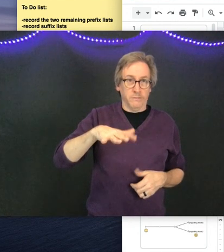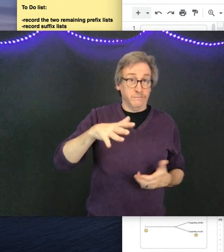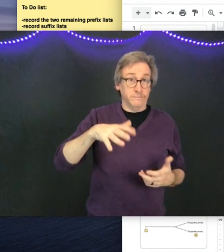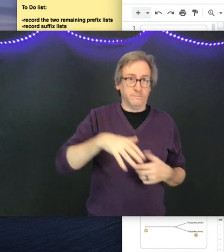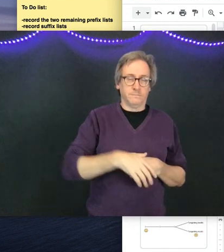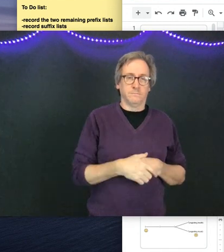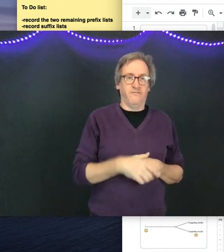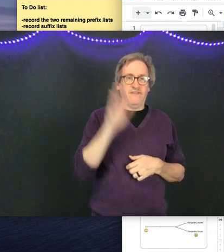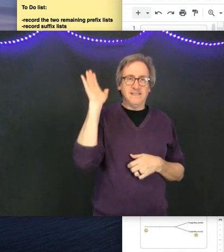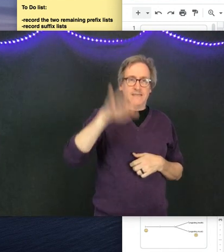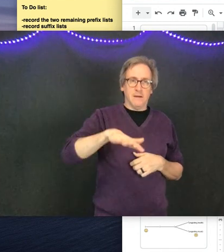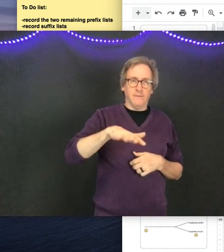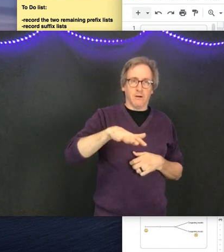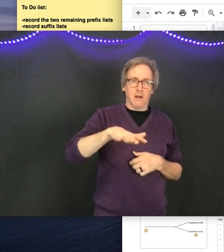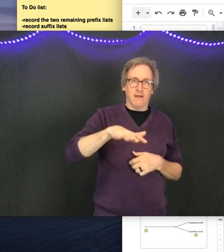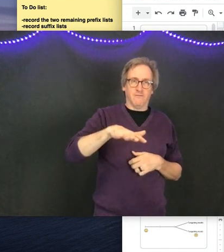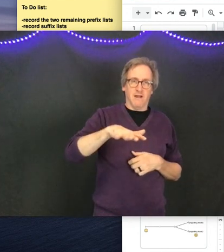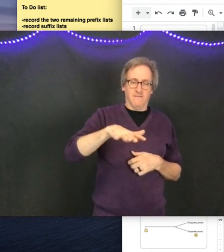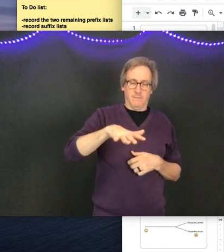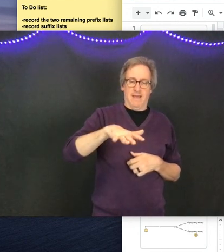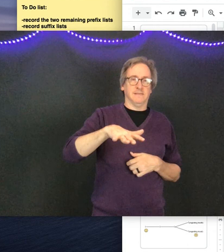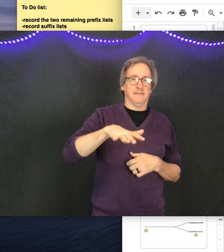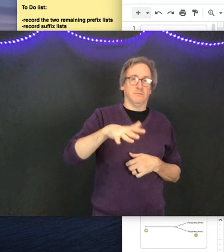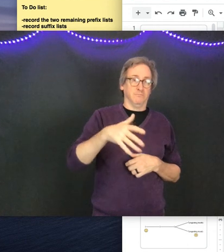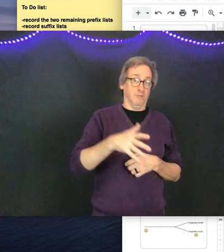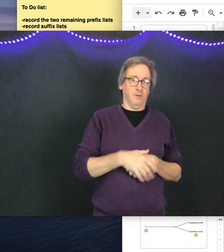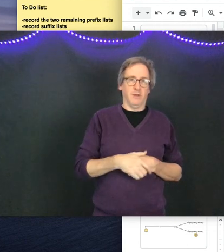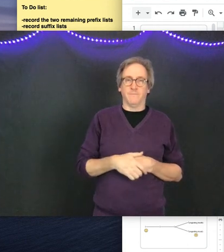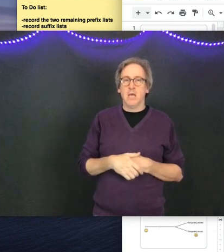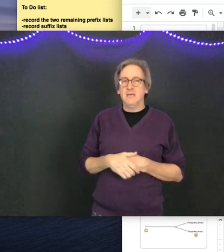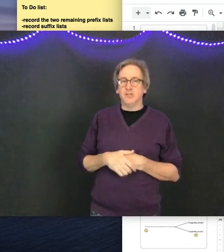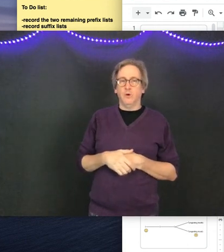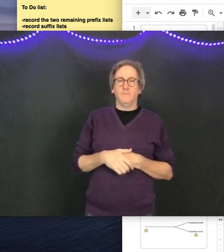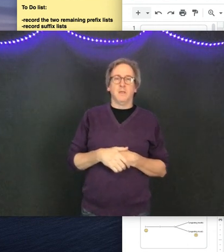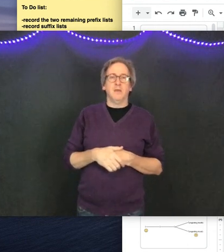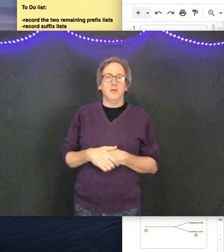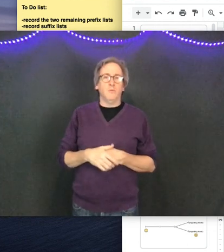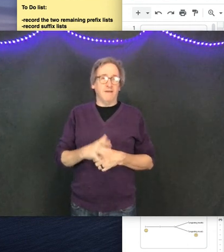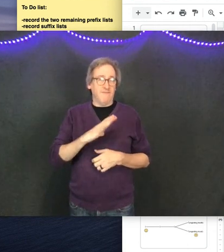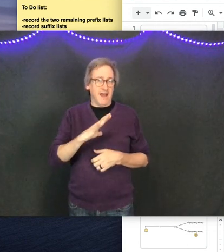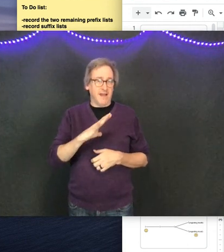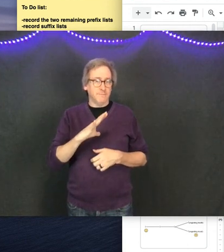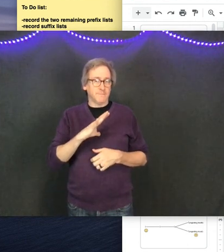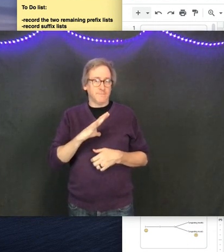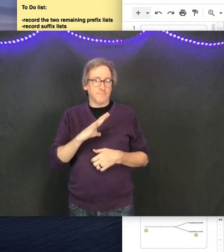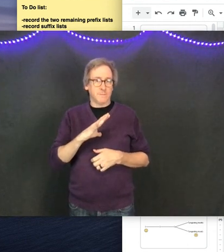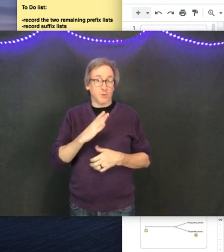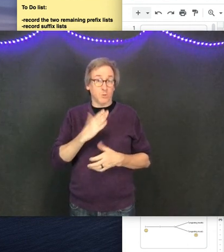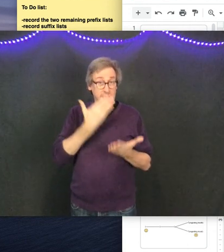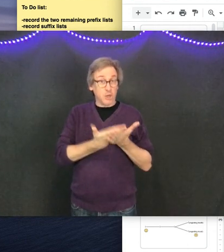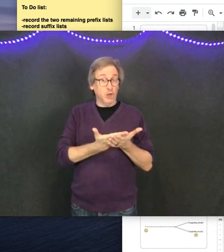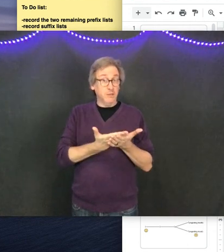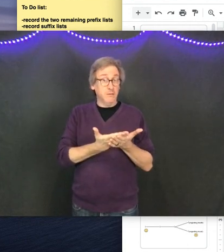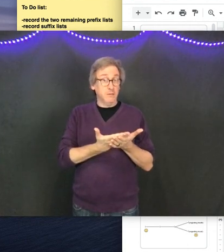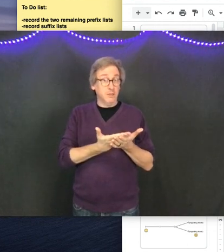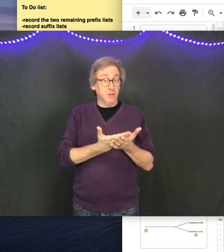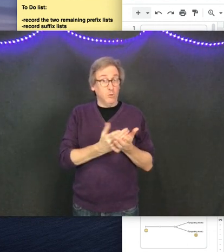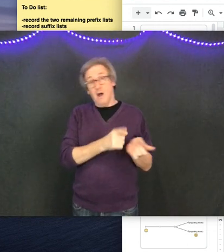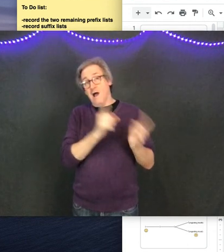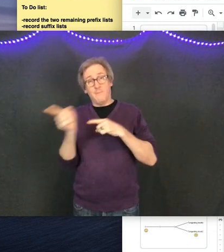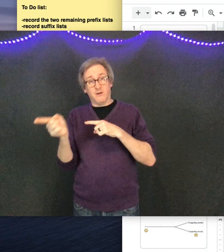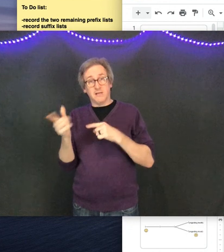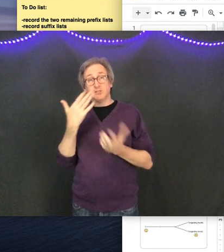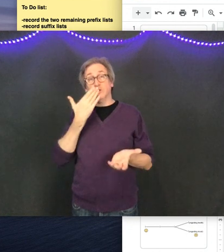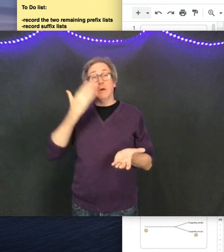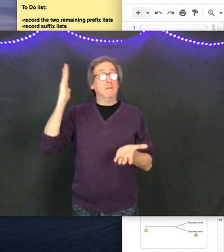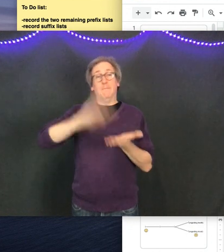prone. Face down on the ground after having passed out. Right, okay. So we have fine. We've got good. We'll